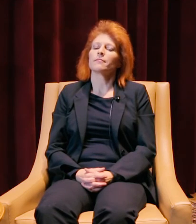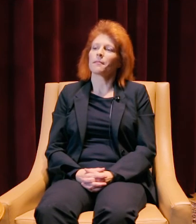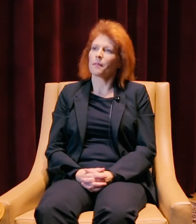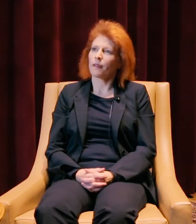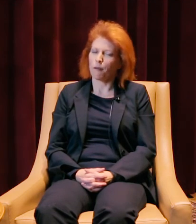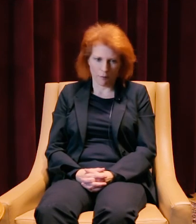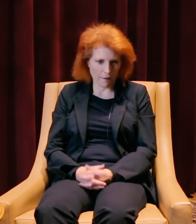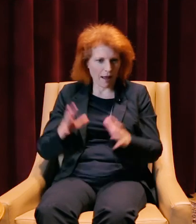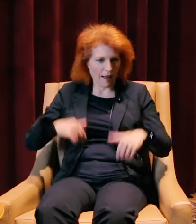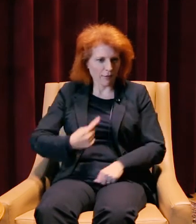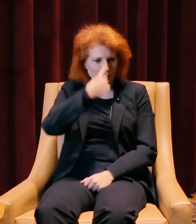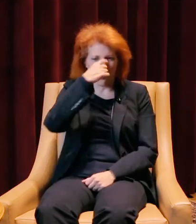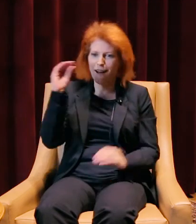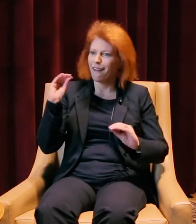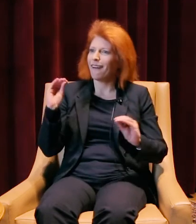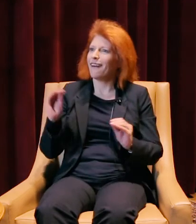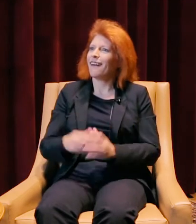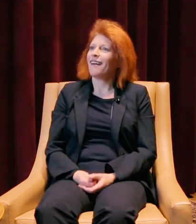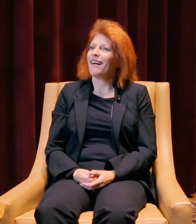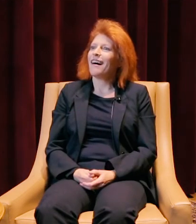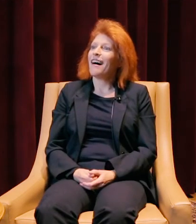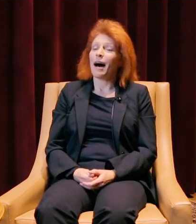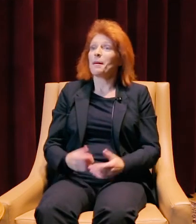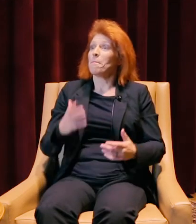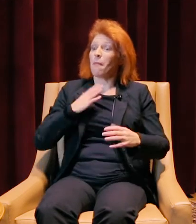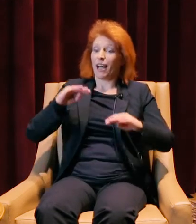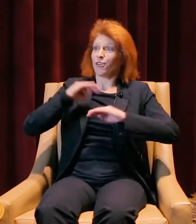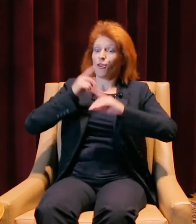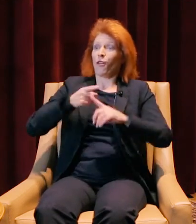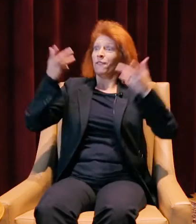I haven't thought about them. I've met my goals.